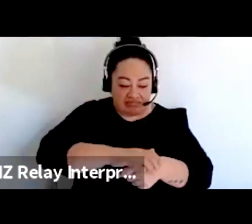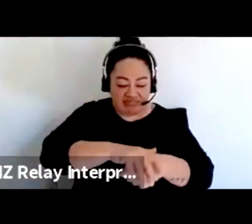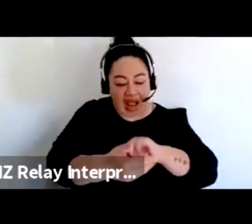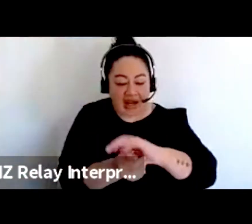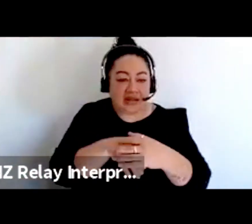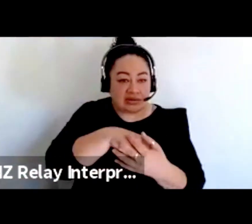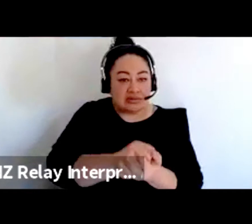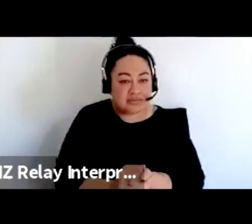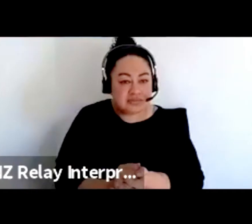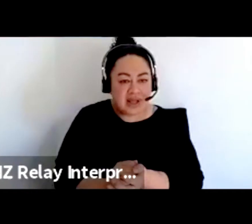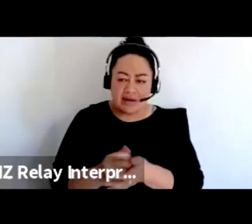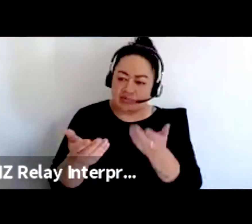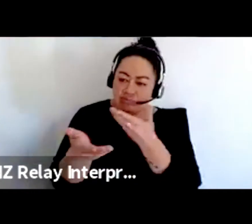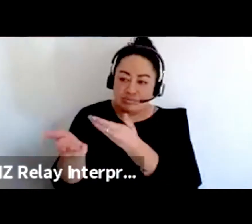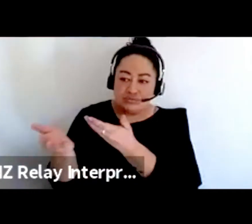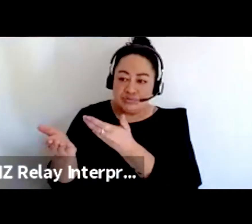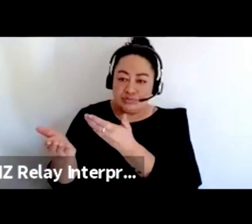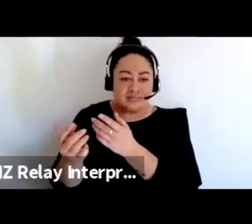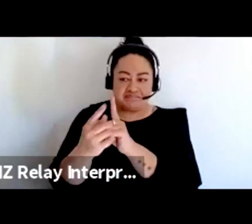having conversations with them